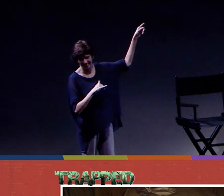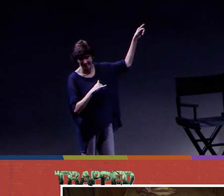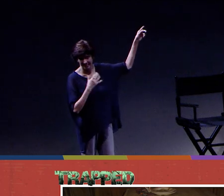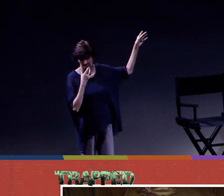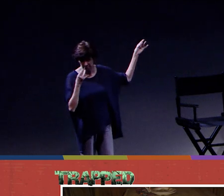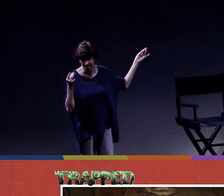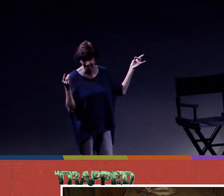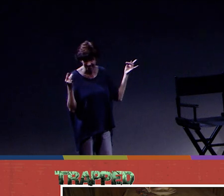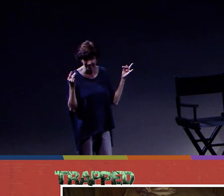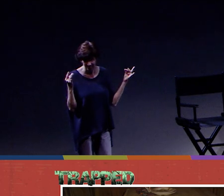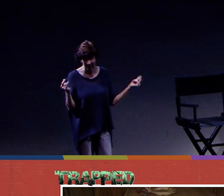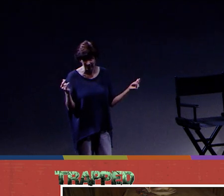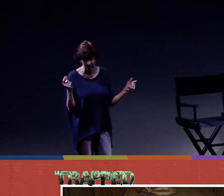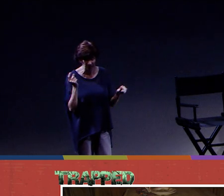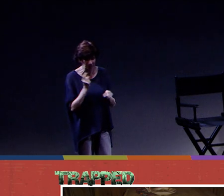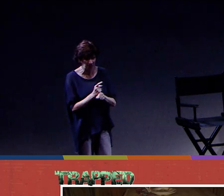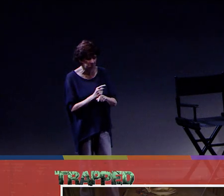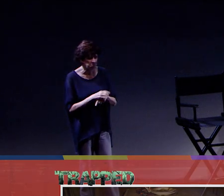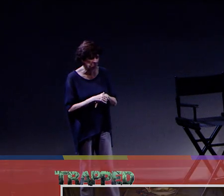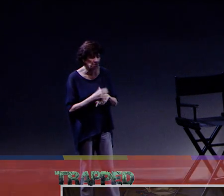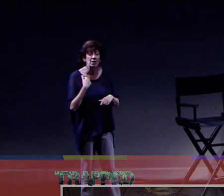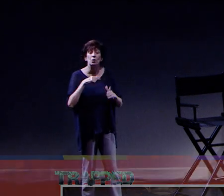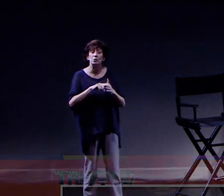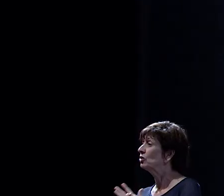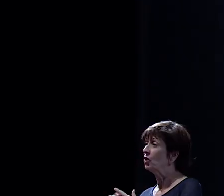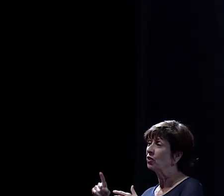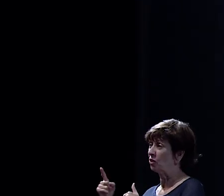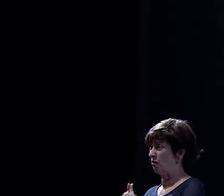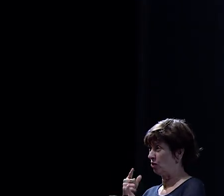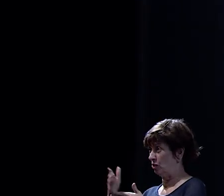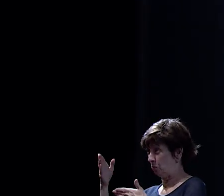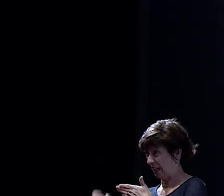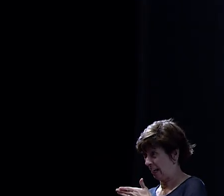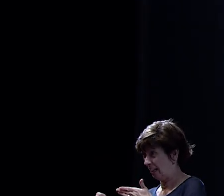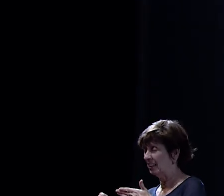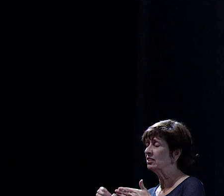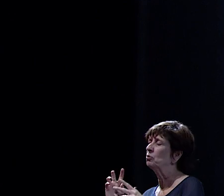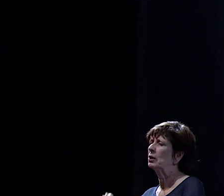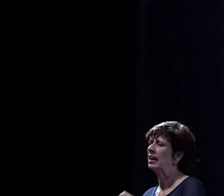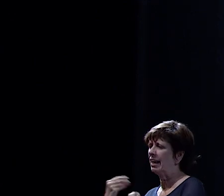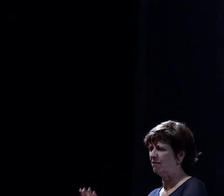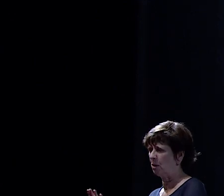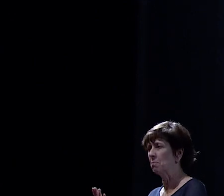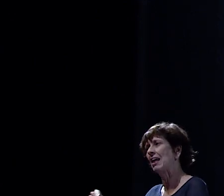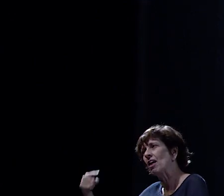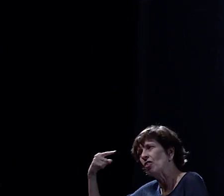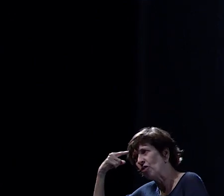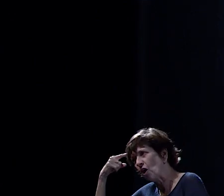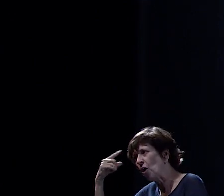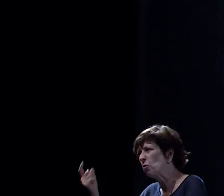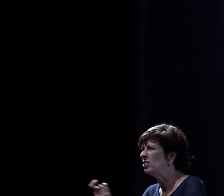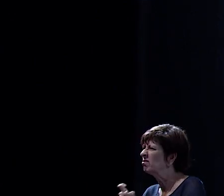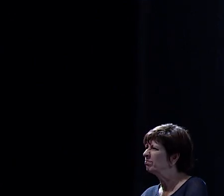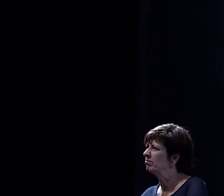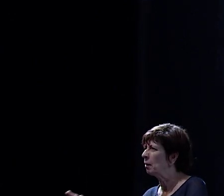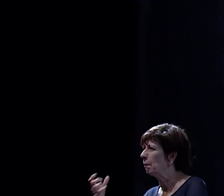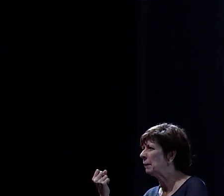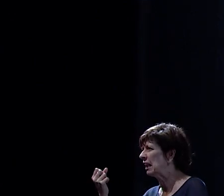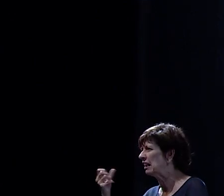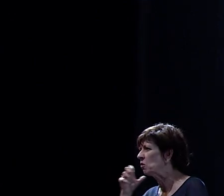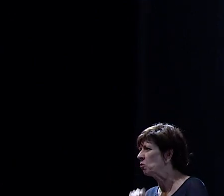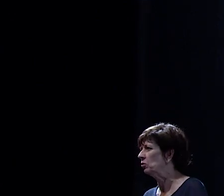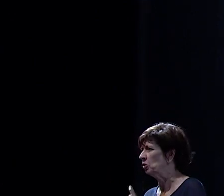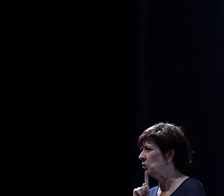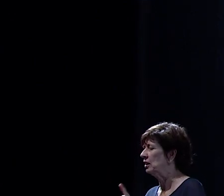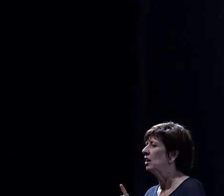Delicious, right? Delicious. We started off the first weekend by also giving them what they thought was spoiled milk, which was